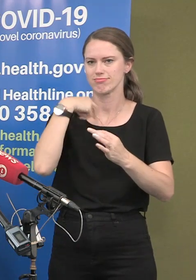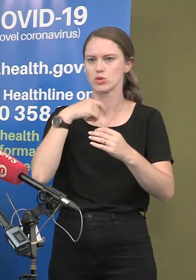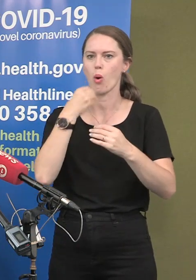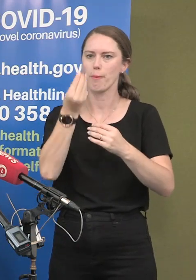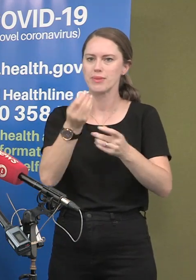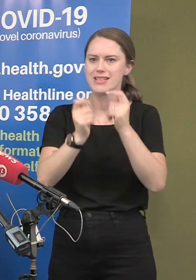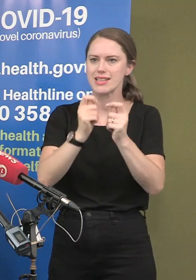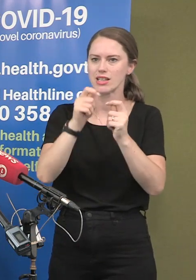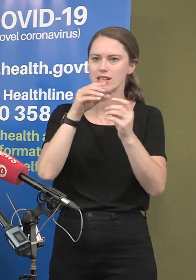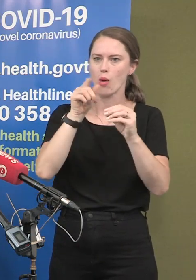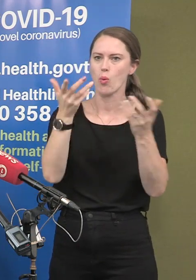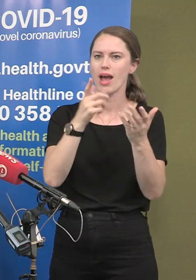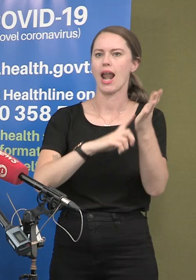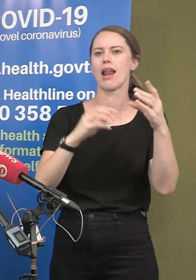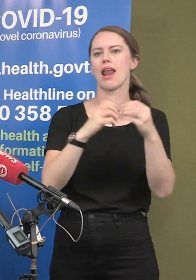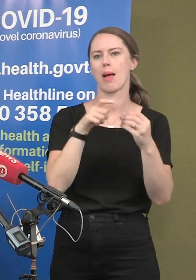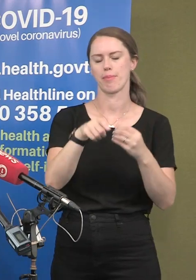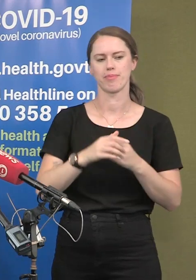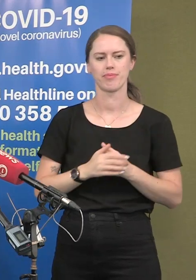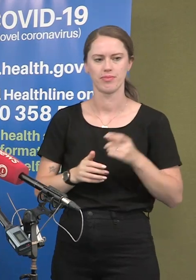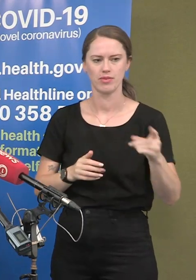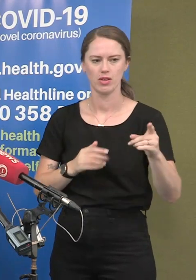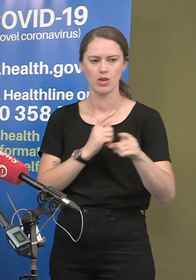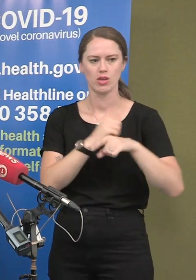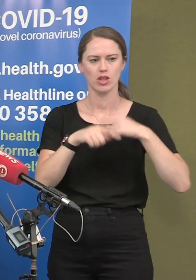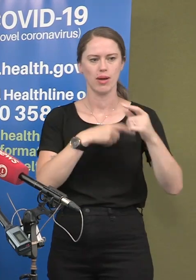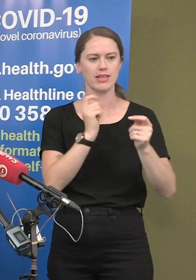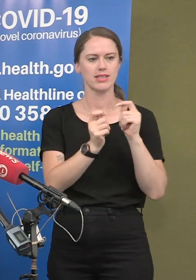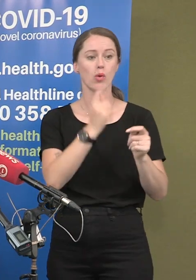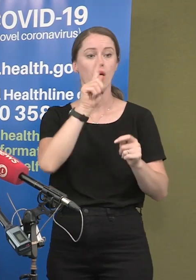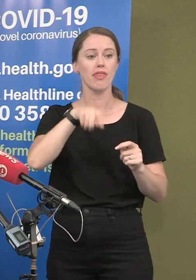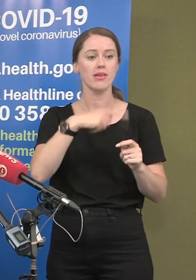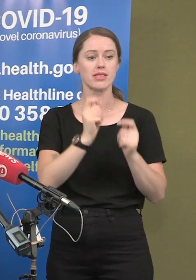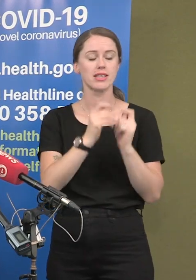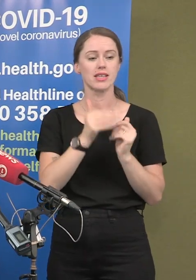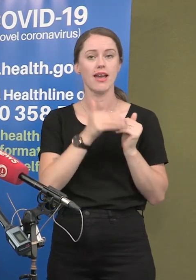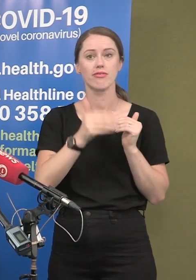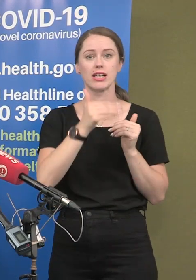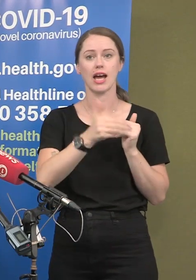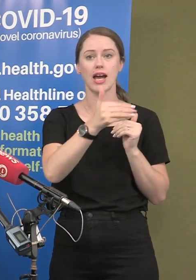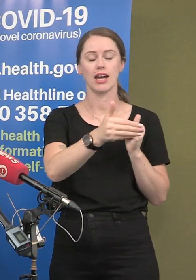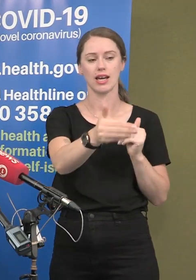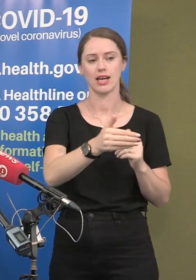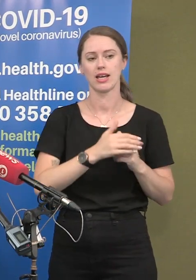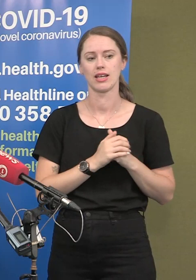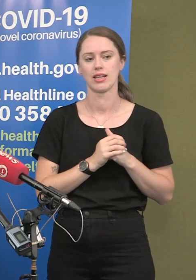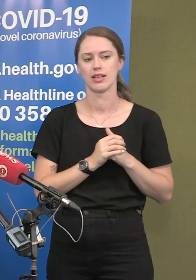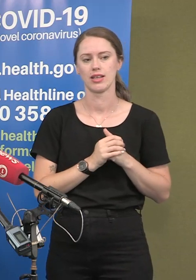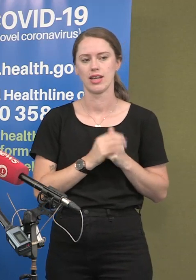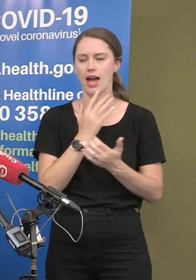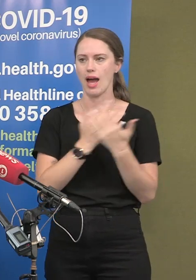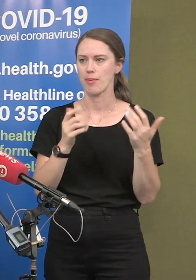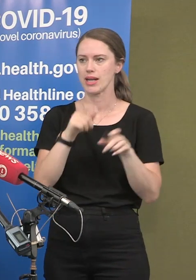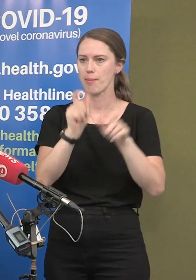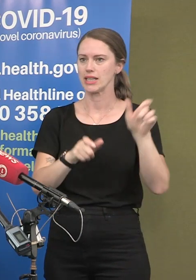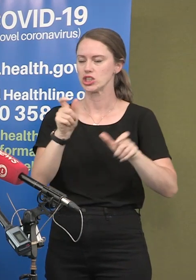laboratories. When you're talking about the capacity of the testing, and you talk about 1,000 tests per day, what you're ramping up to, how many